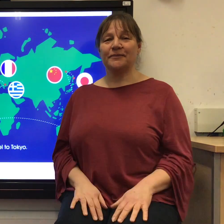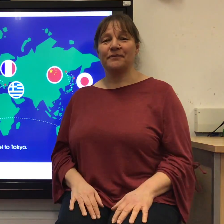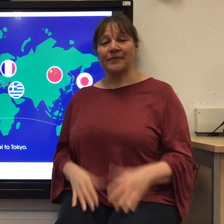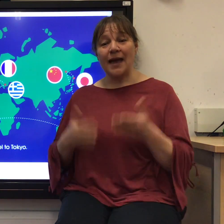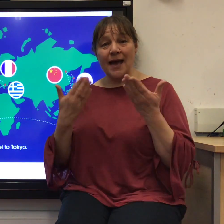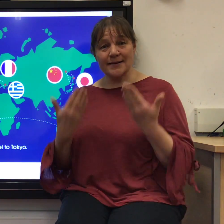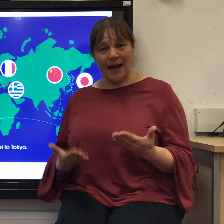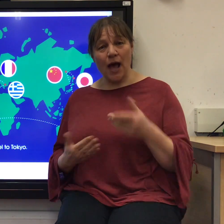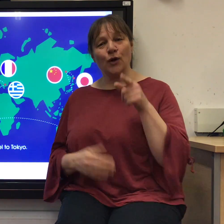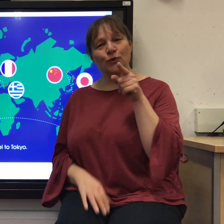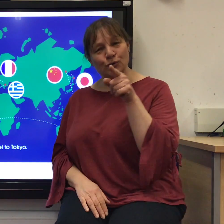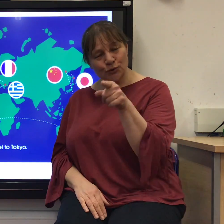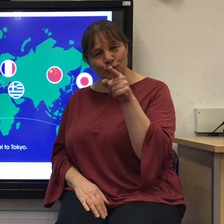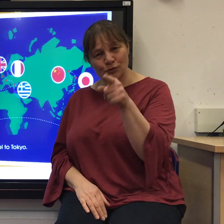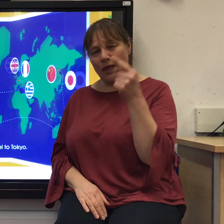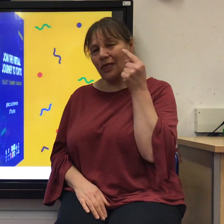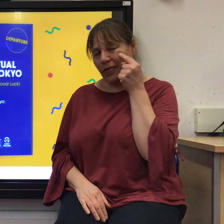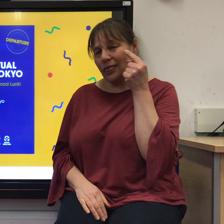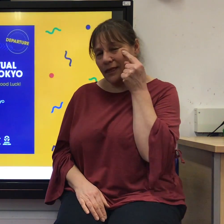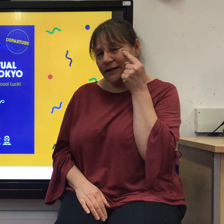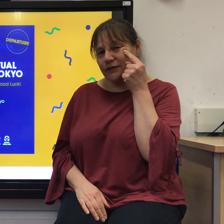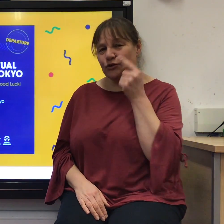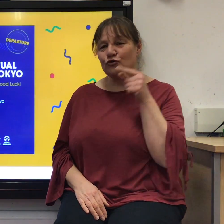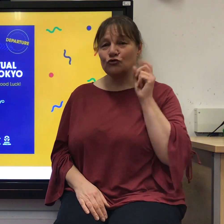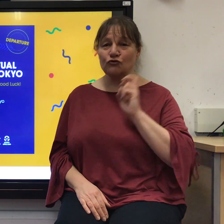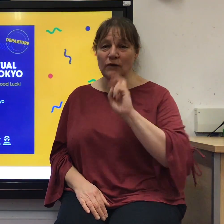Now it's your turn to travel to Tokyo.